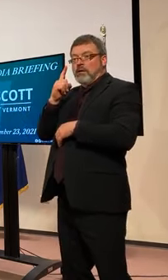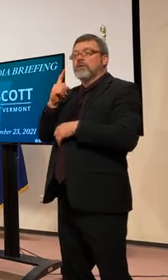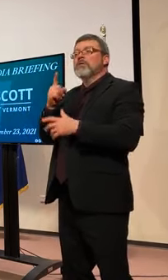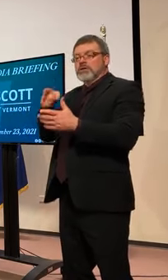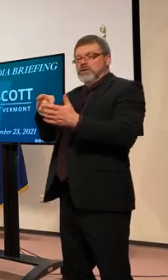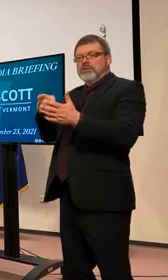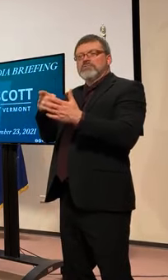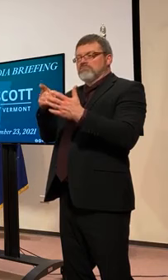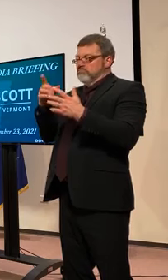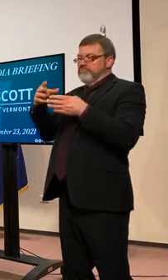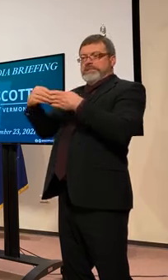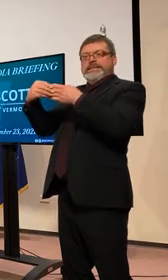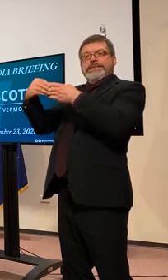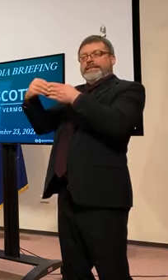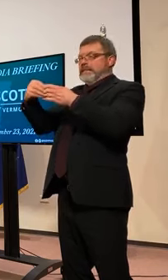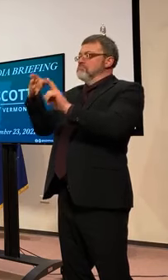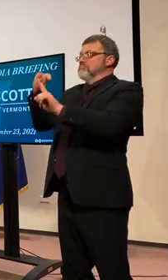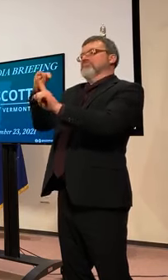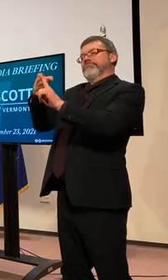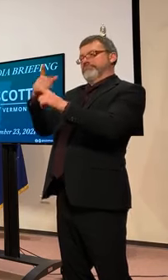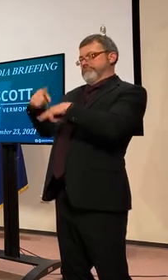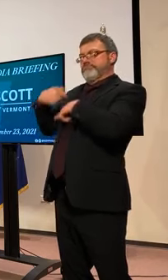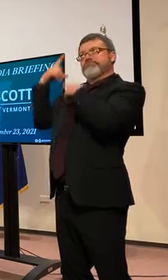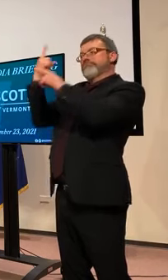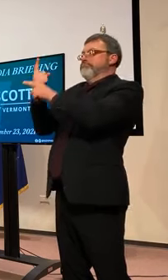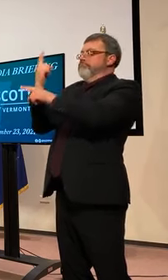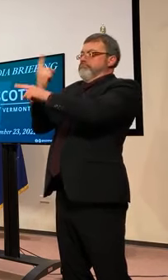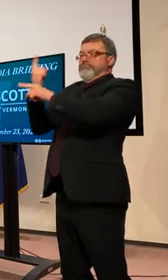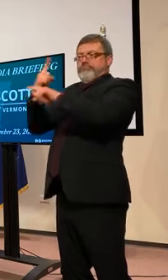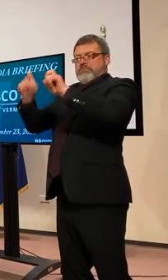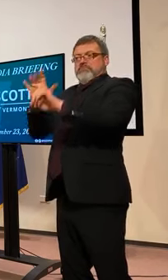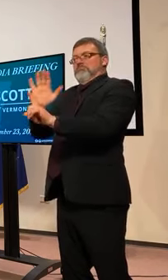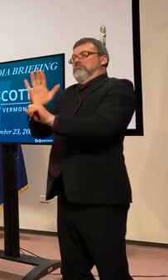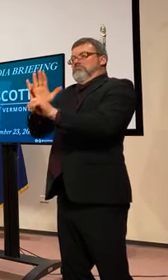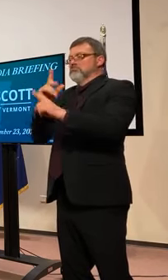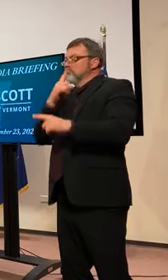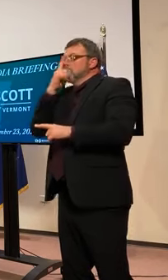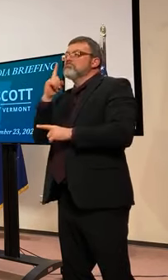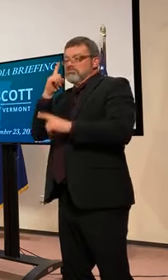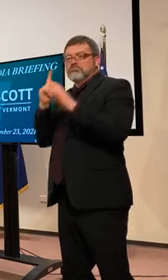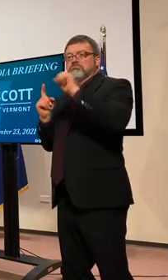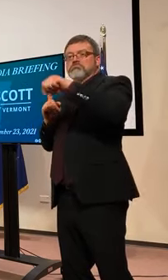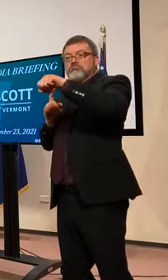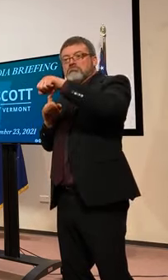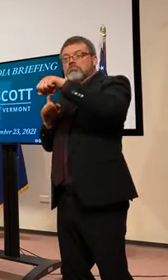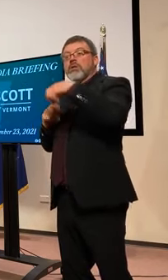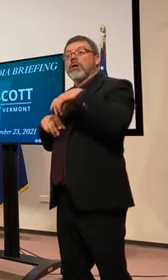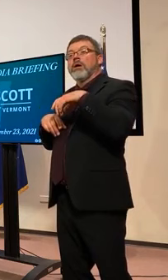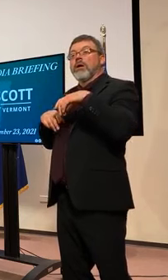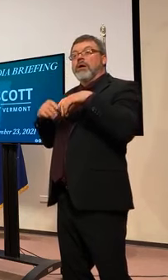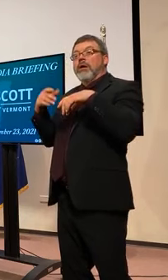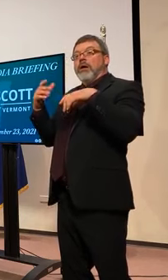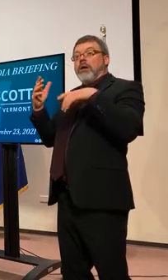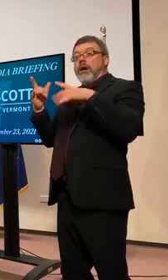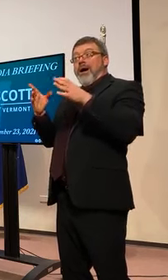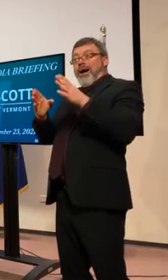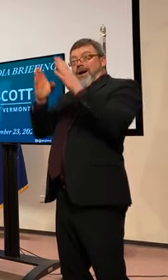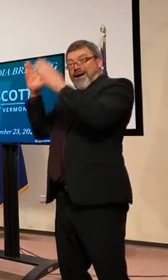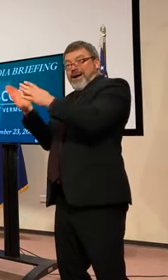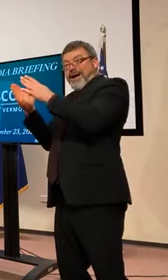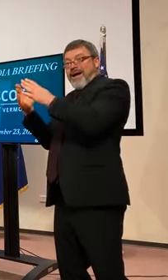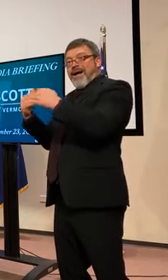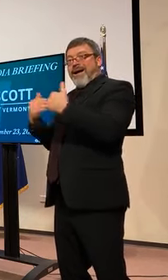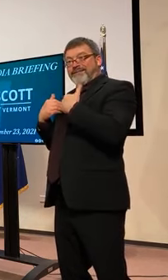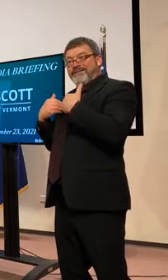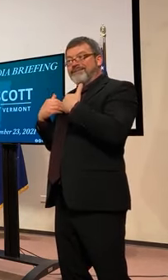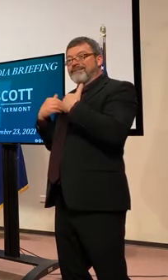that's the one we've used to rely on throughout the pandemic. Turns out, though, there are several other